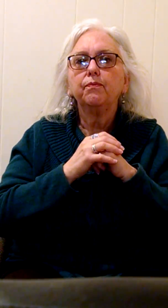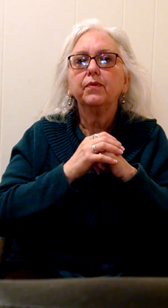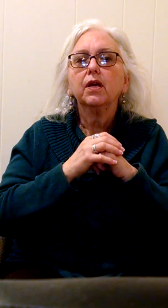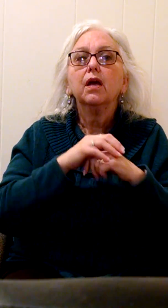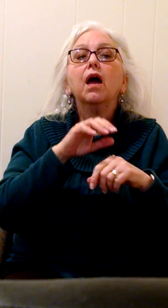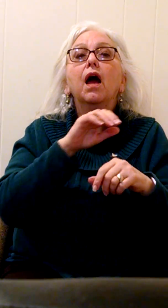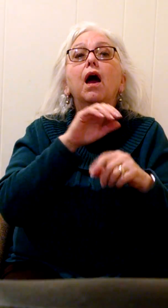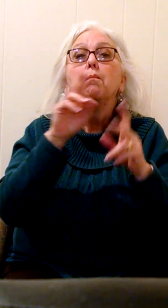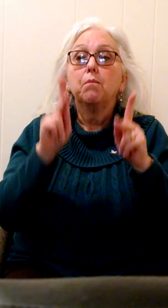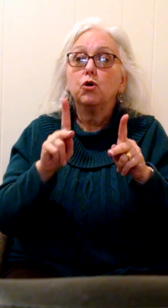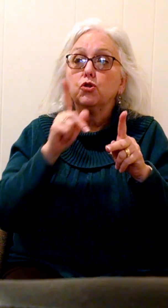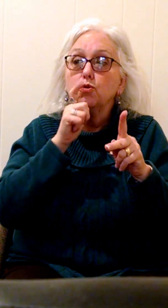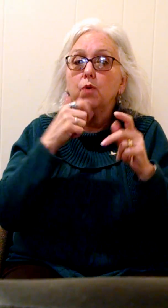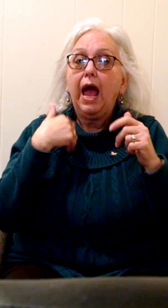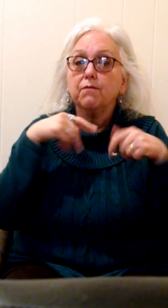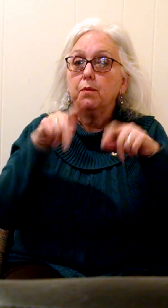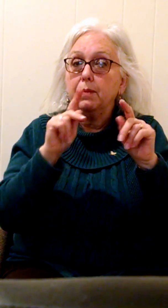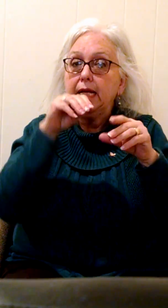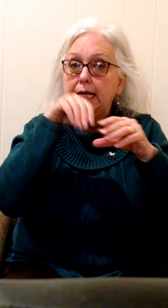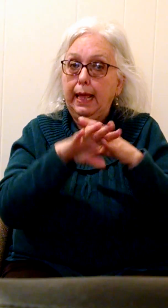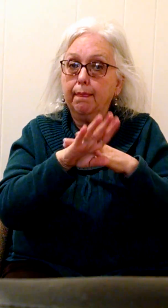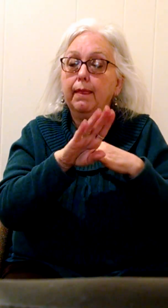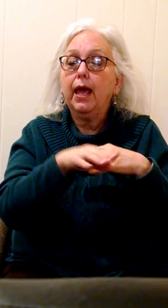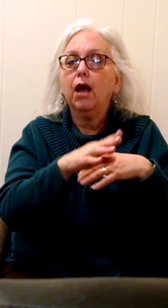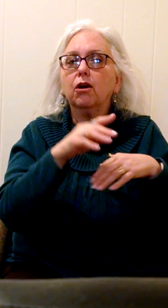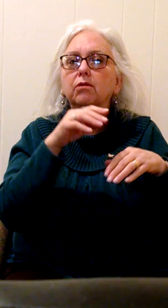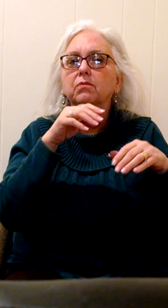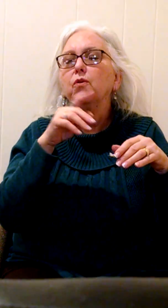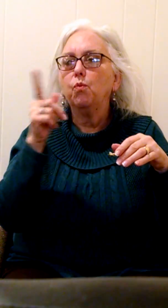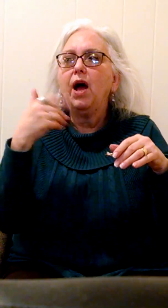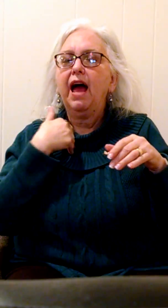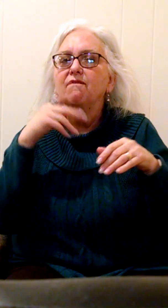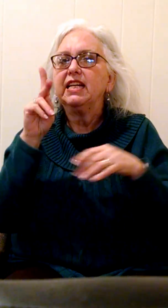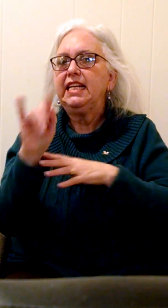Authorized personnel will have access to the keys.